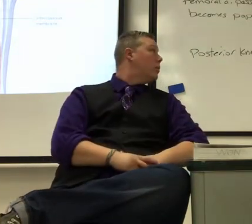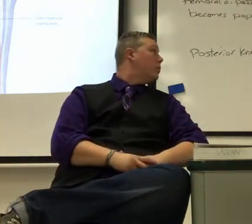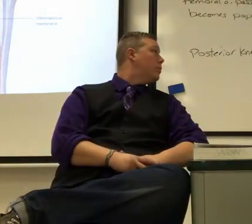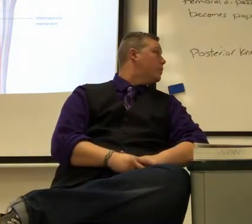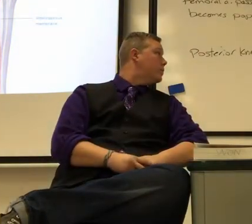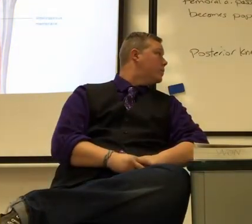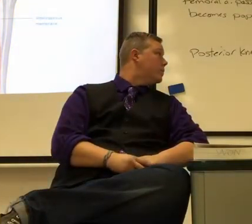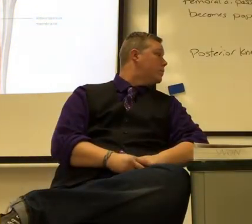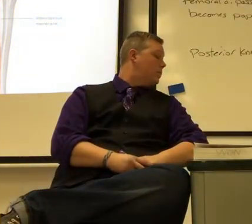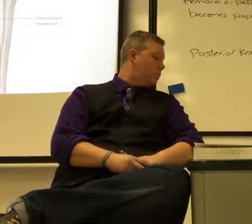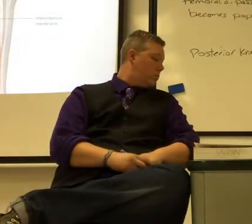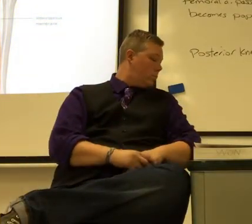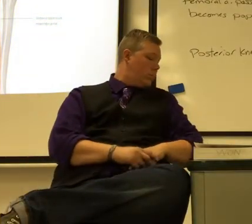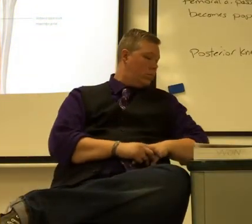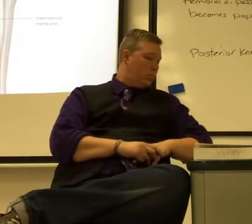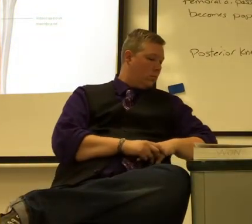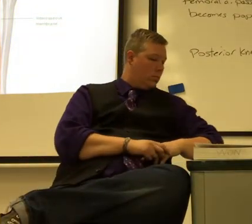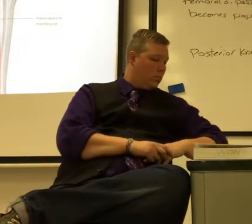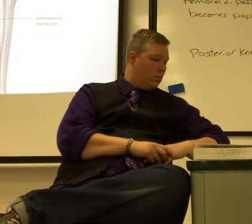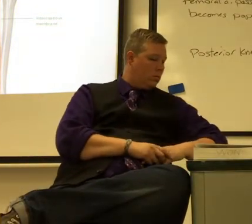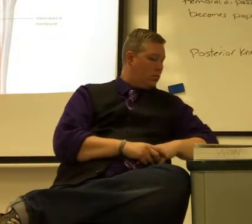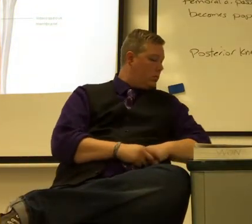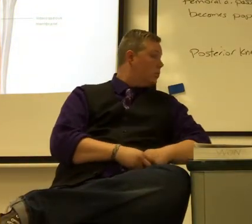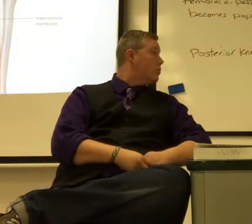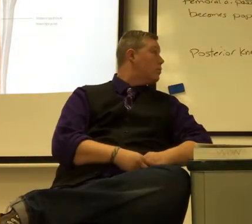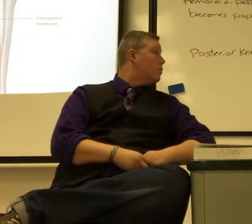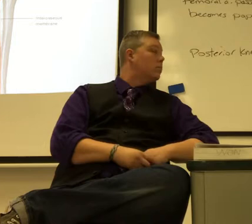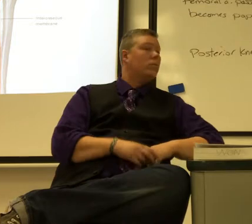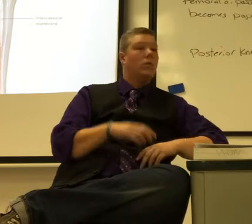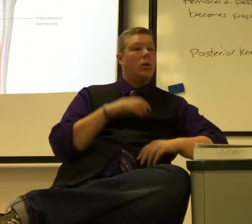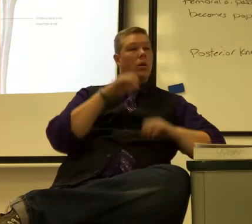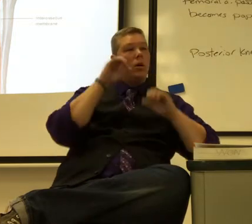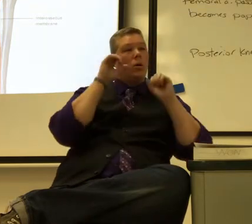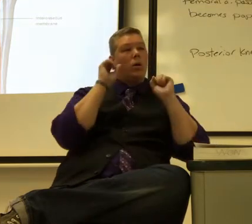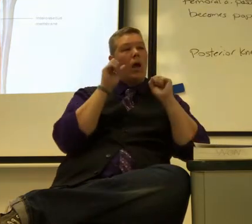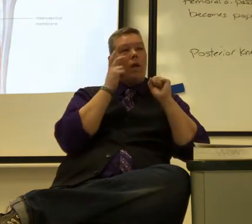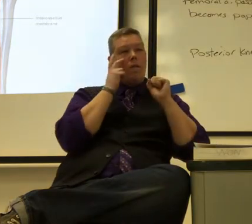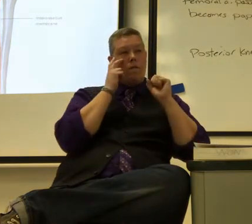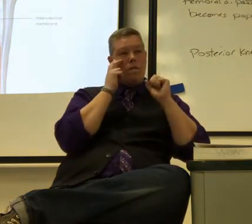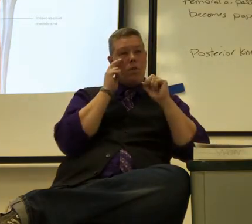I'll just say you can view this artery anteriorly.